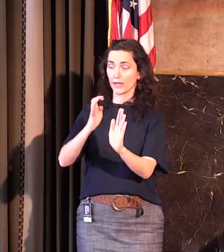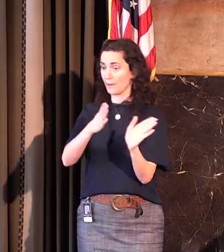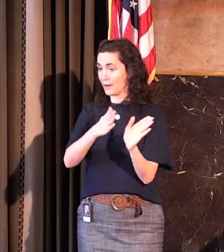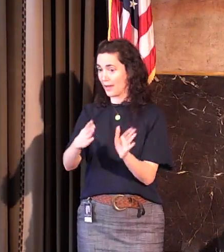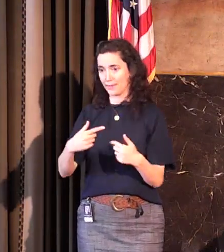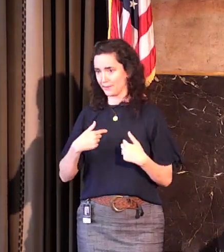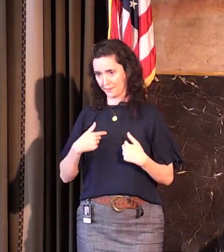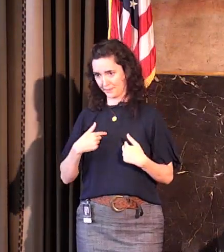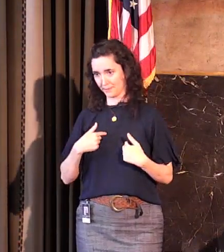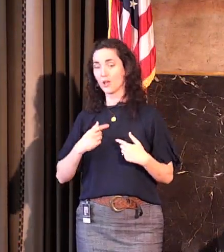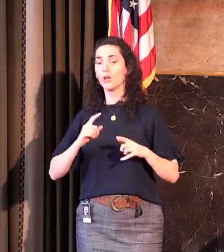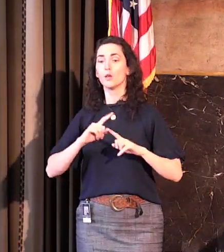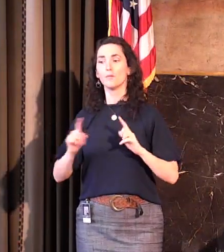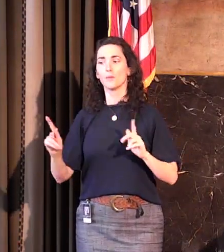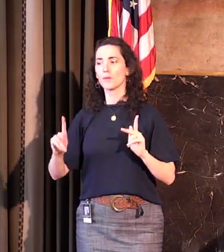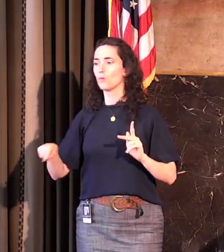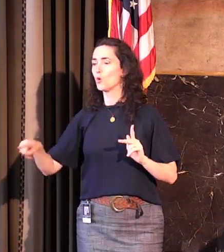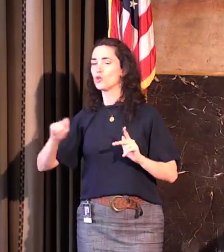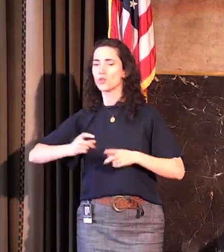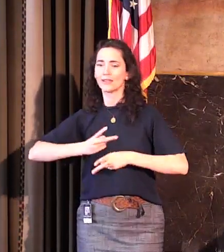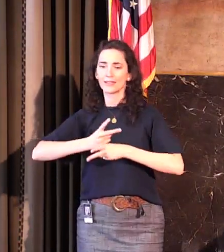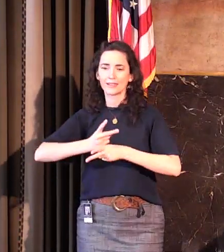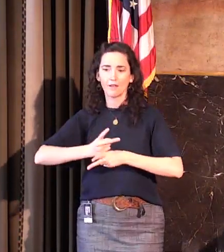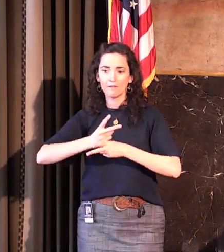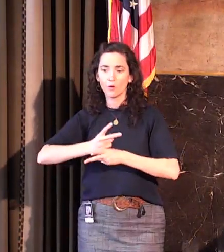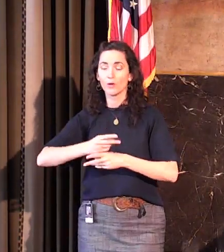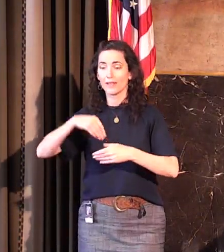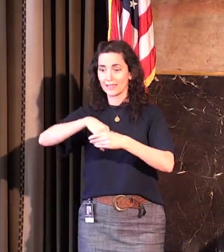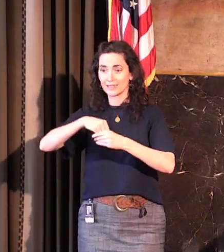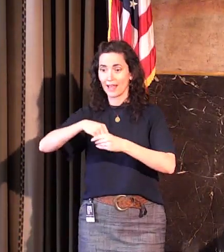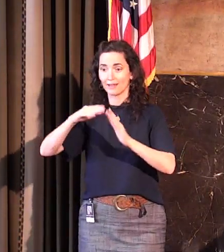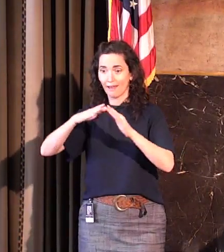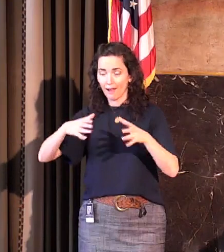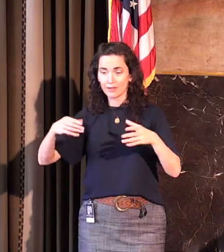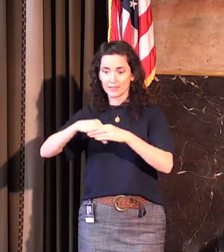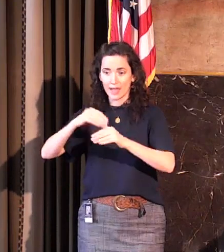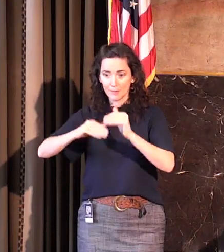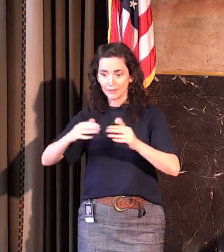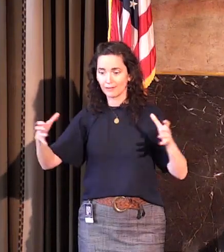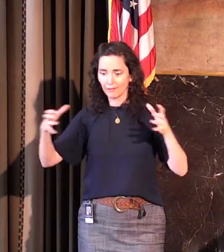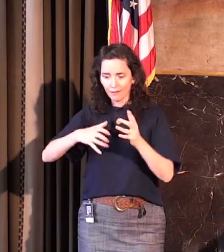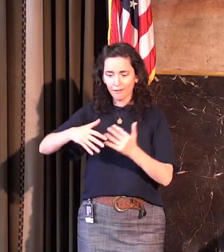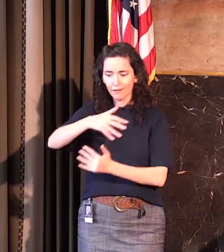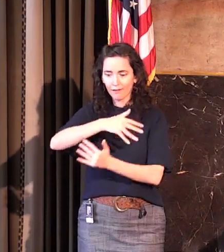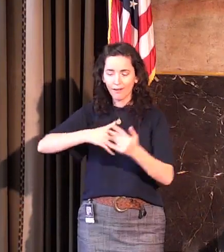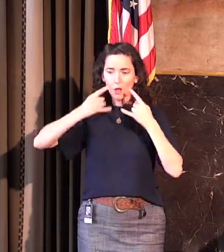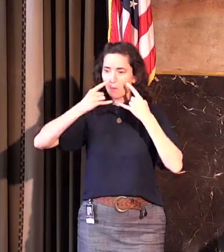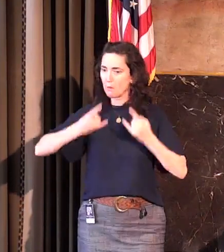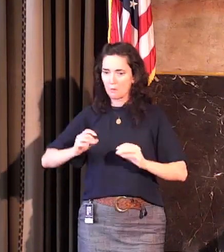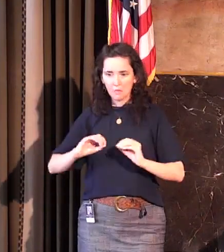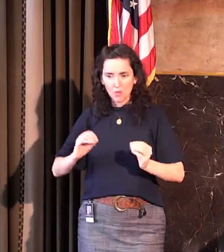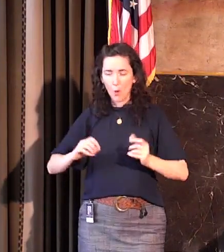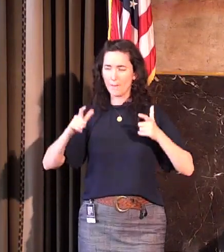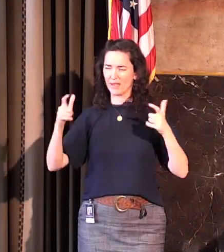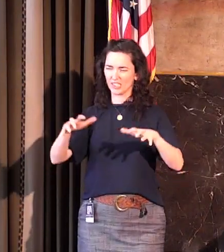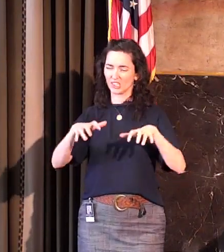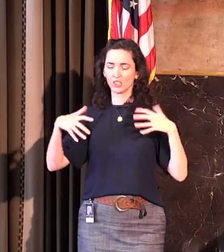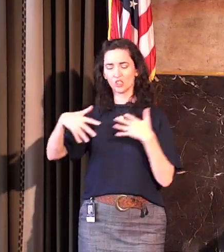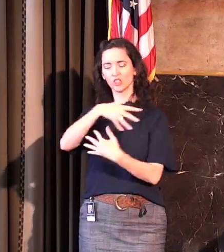people ought to be very careful about those indoor activities where people are not going to be masked and they're going to be assembled in large numbers and in